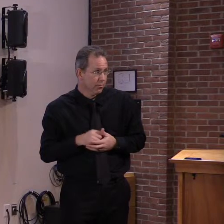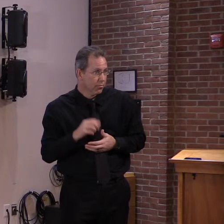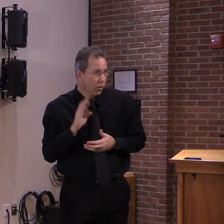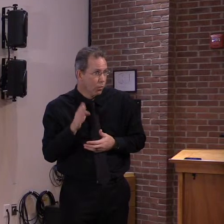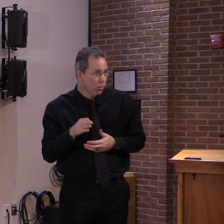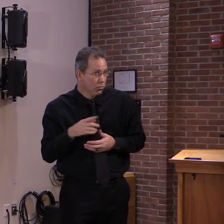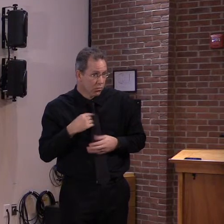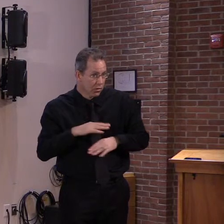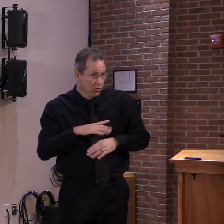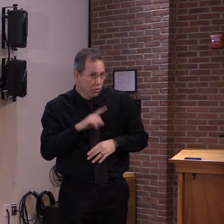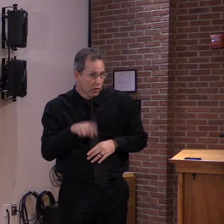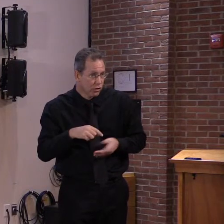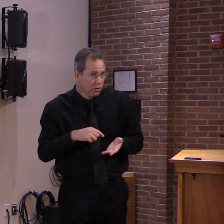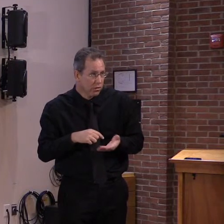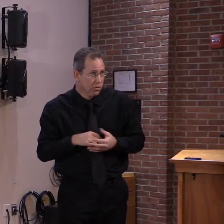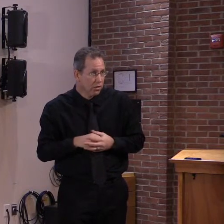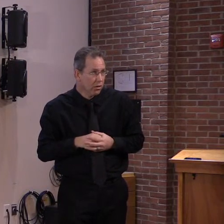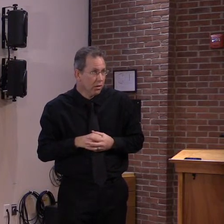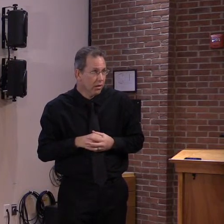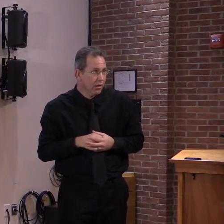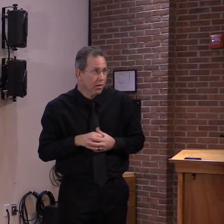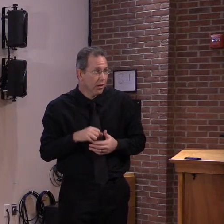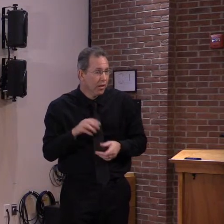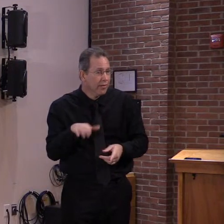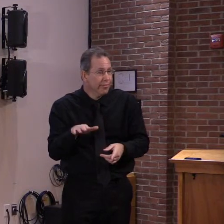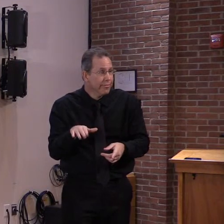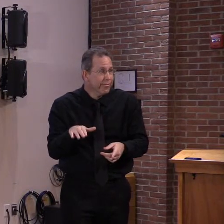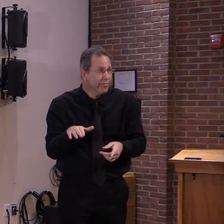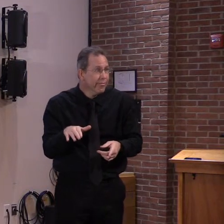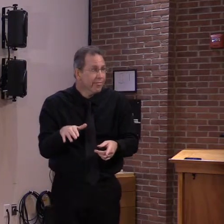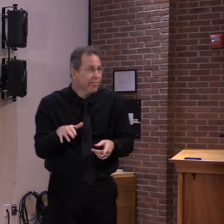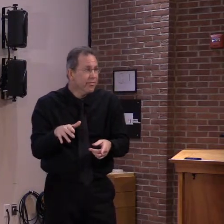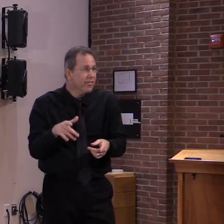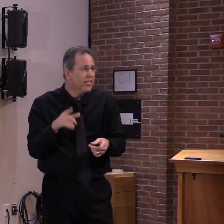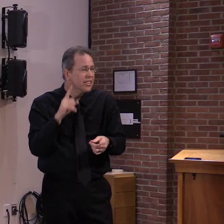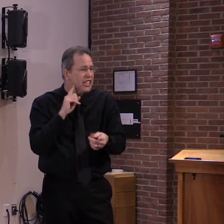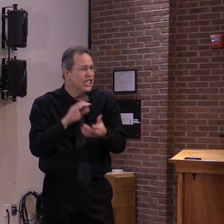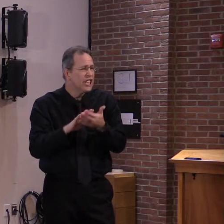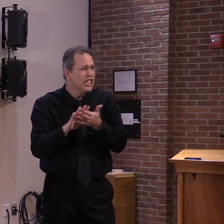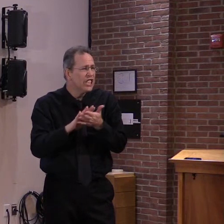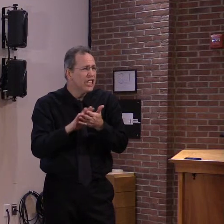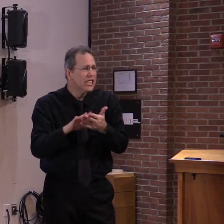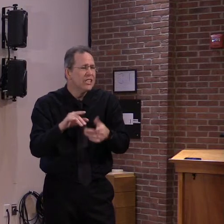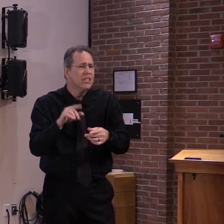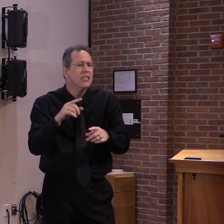Eric, you may need to hit *6 again. We're getting some feedback from your line.